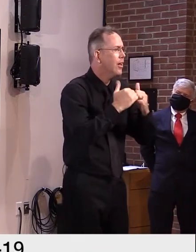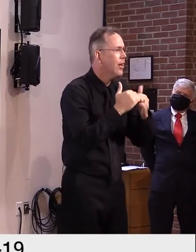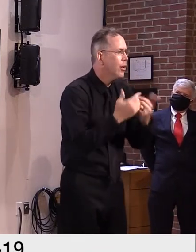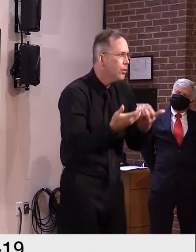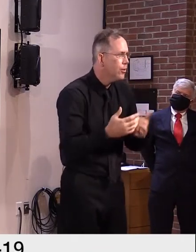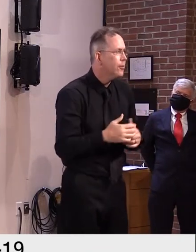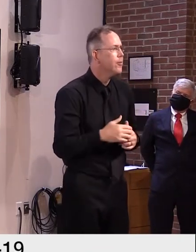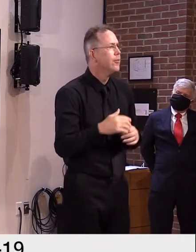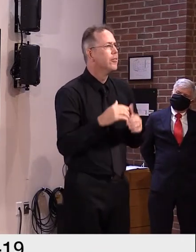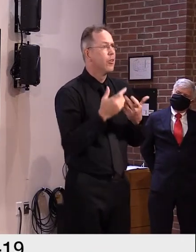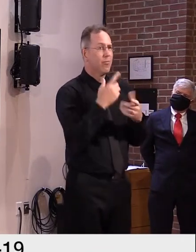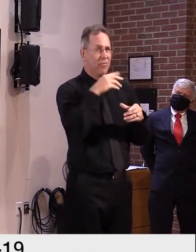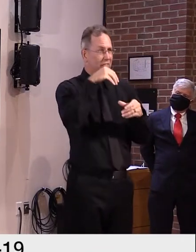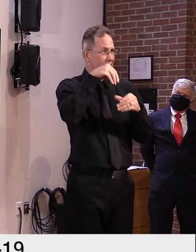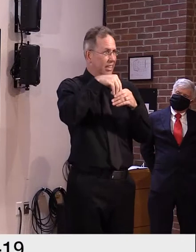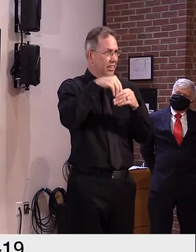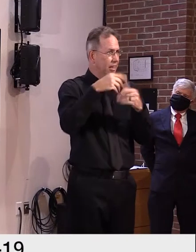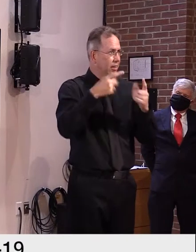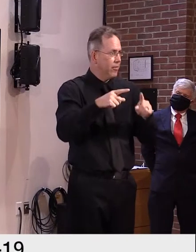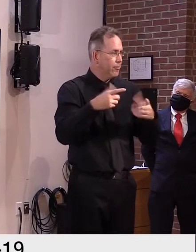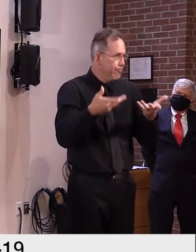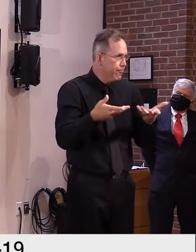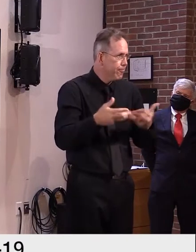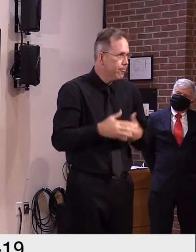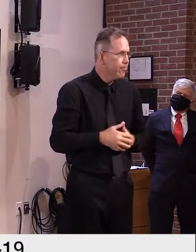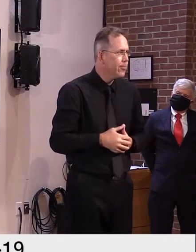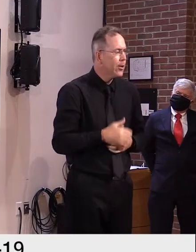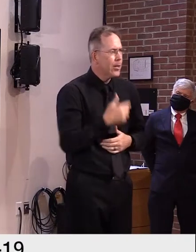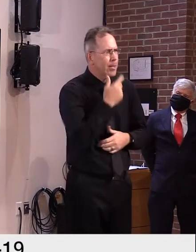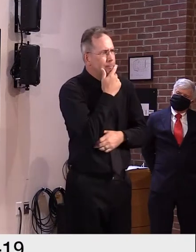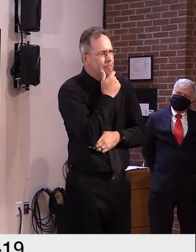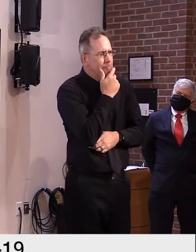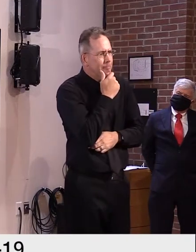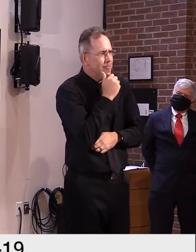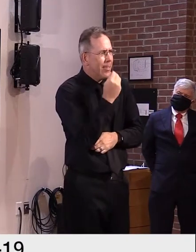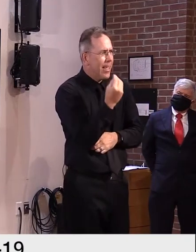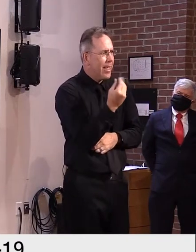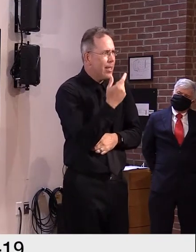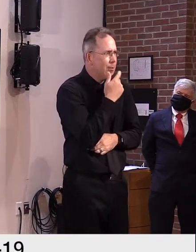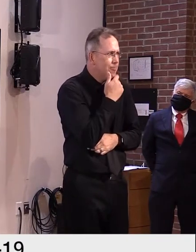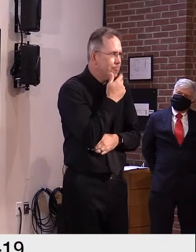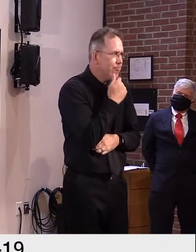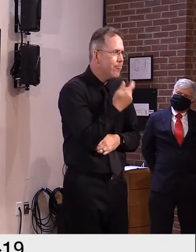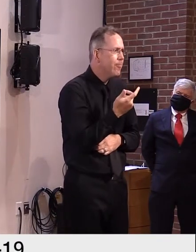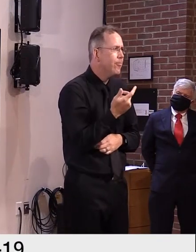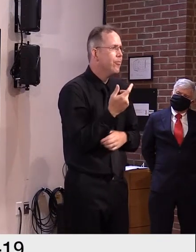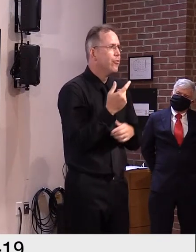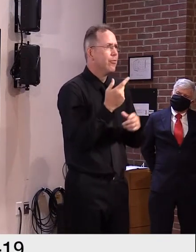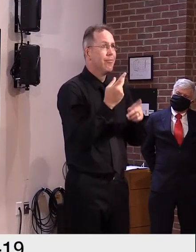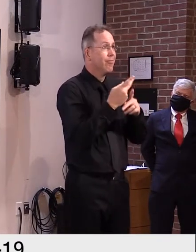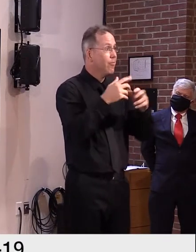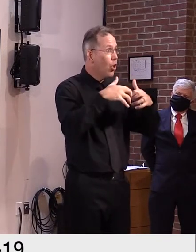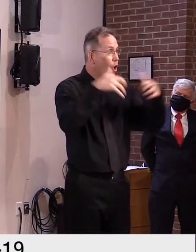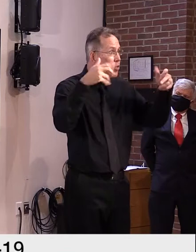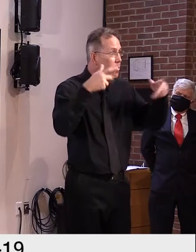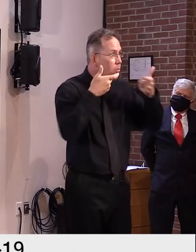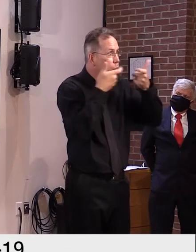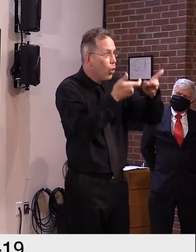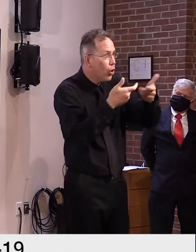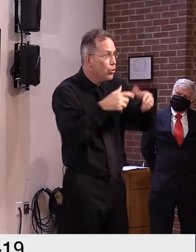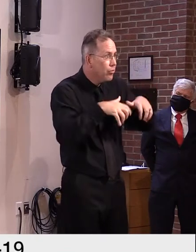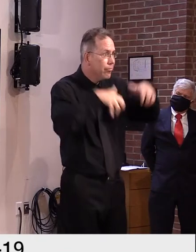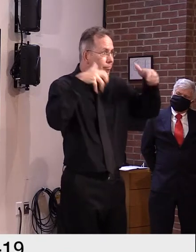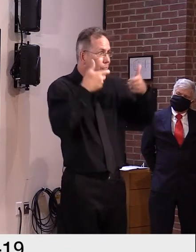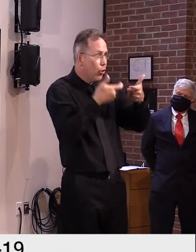as a pattern in those deliberations is a consideration of spectators, the number of spectators in the facility and so forth, which presents a whole